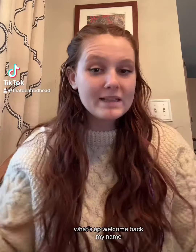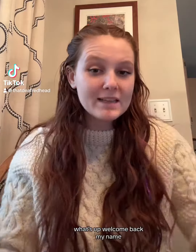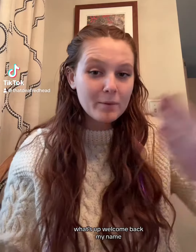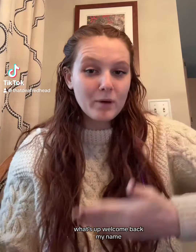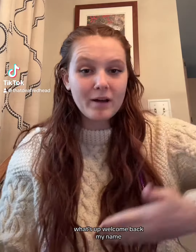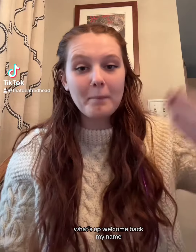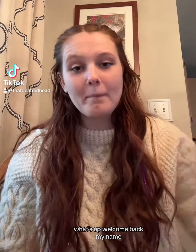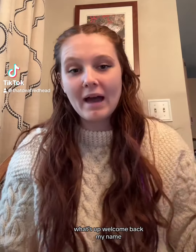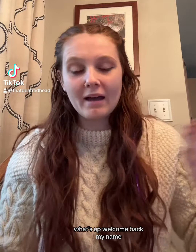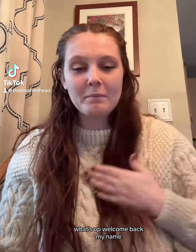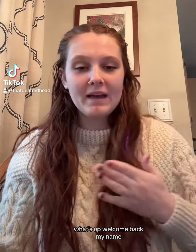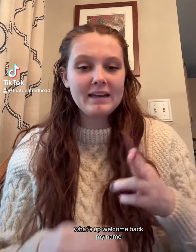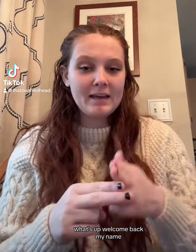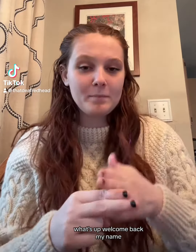What's up? Welcome back. My